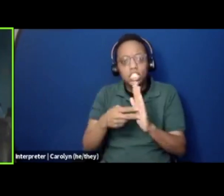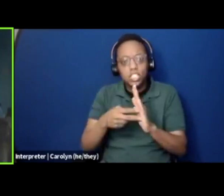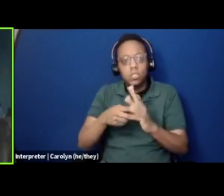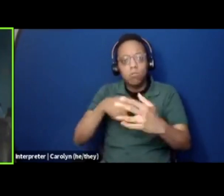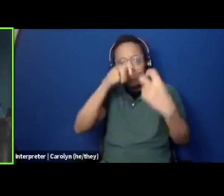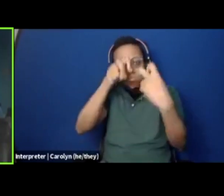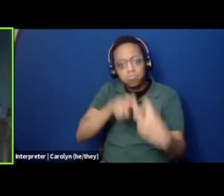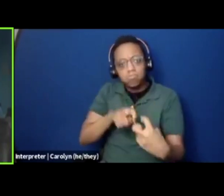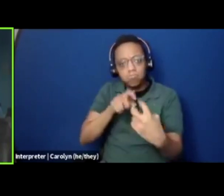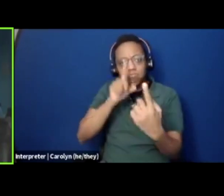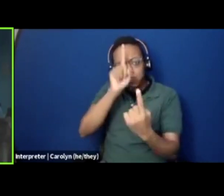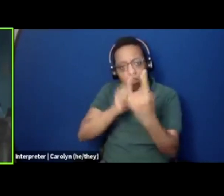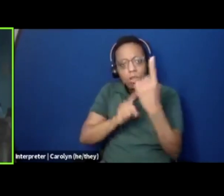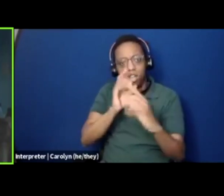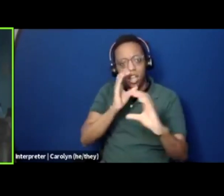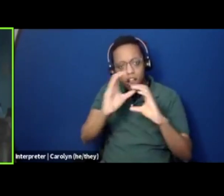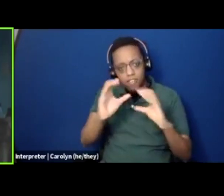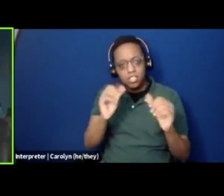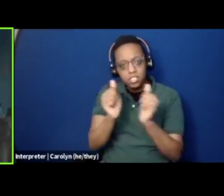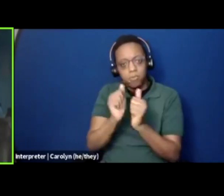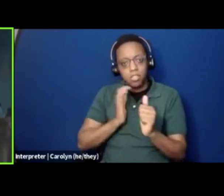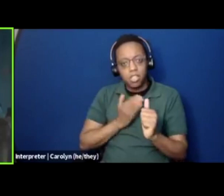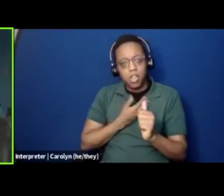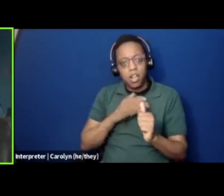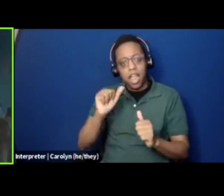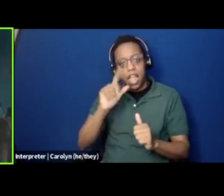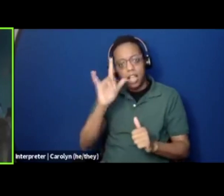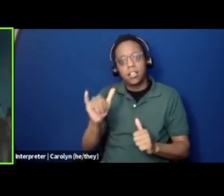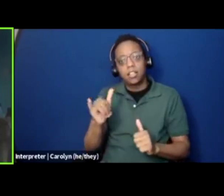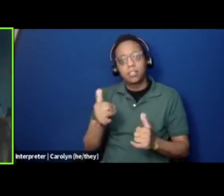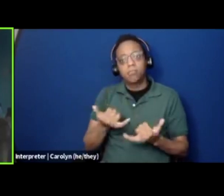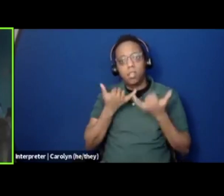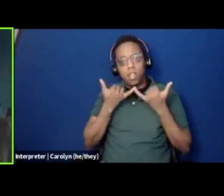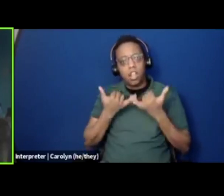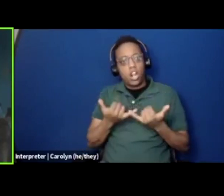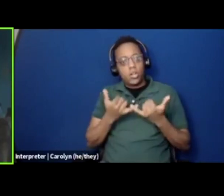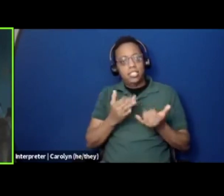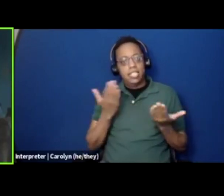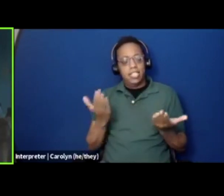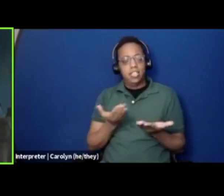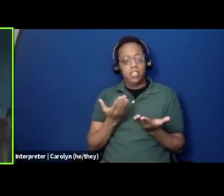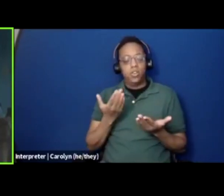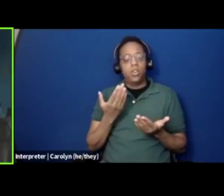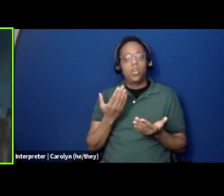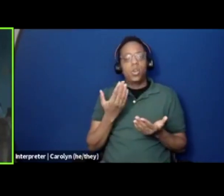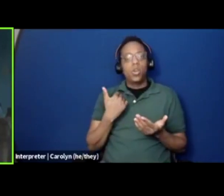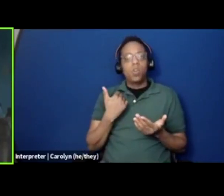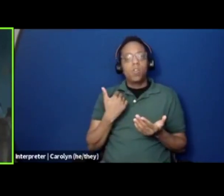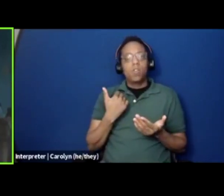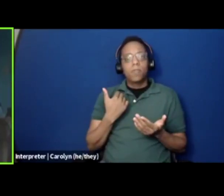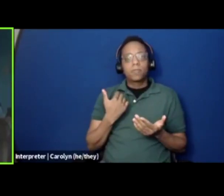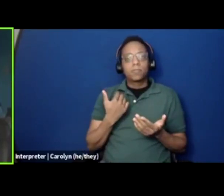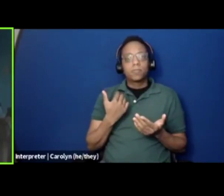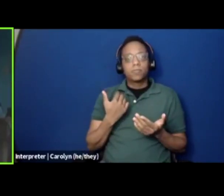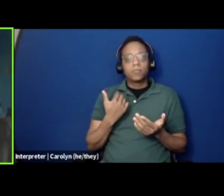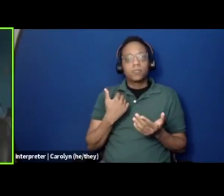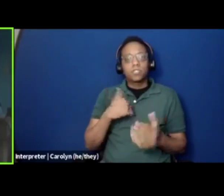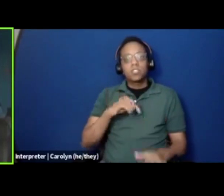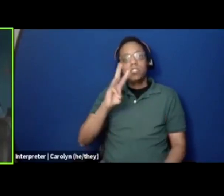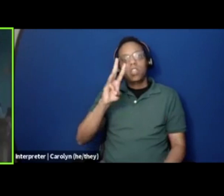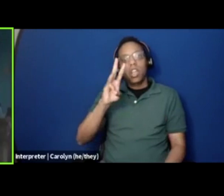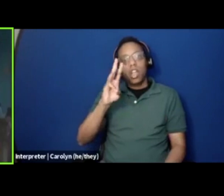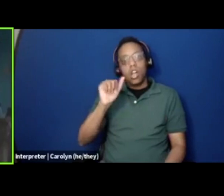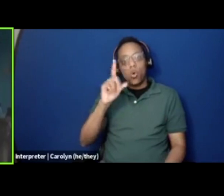ally. Currently in Pittsburgh, we are still dealing not only with a warden that needs